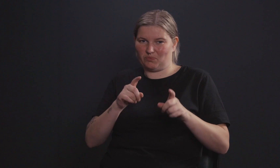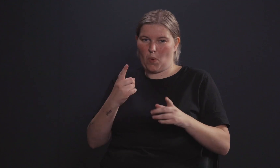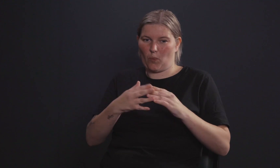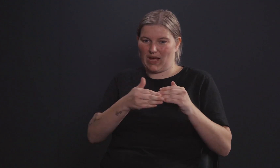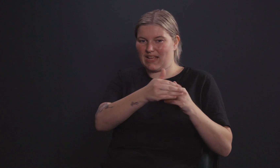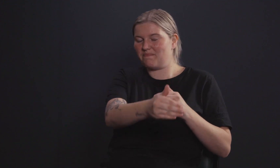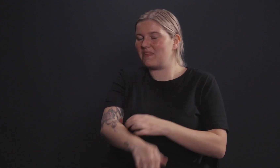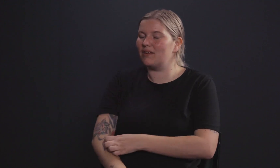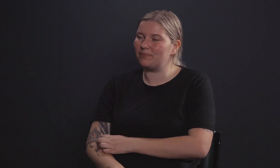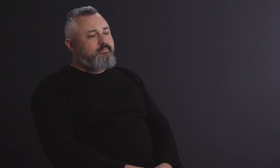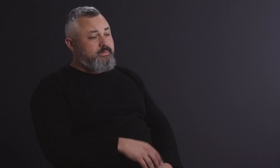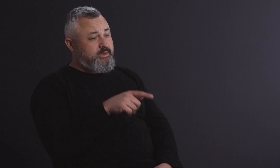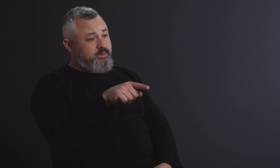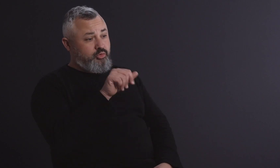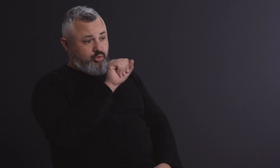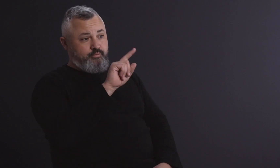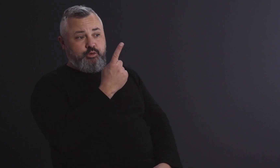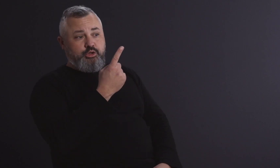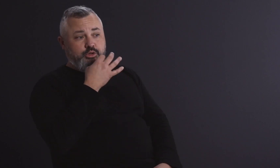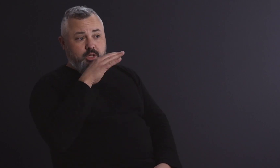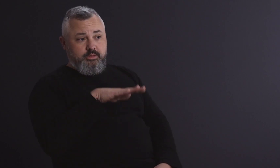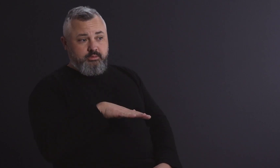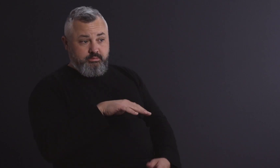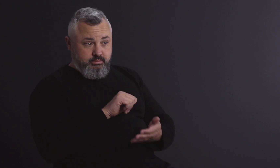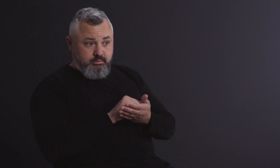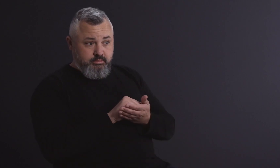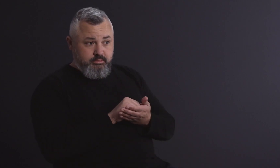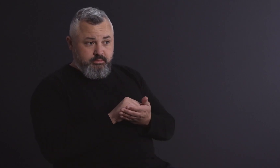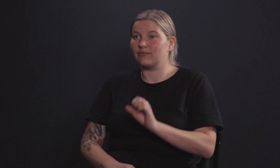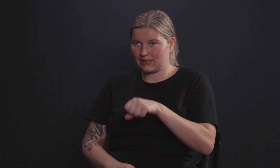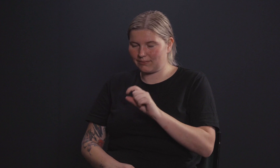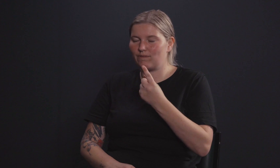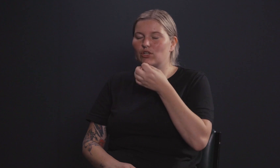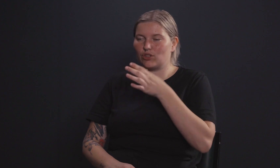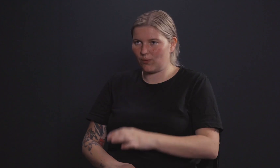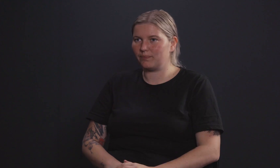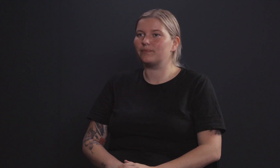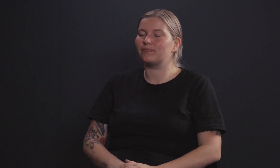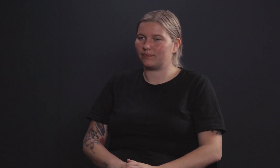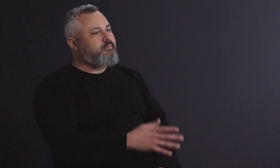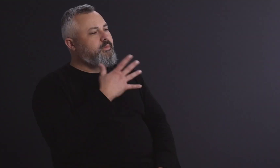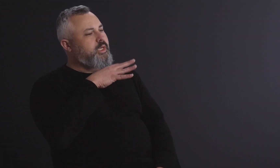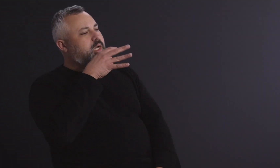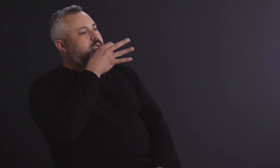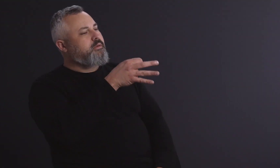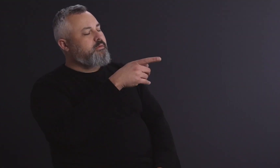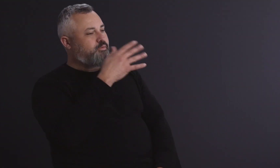week. "And River is your first child, right?" "That's right." "I'd love to